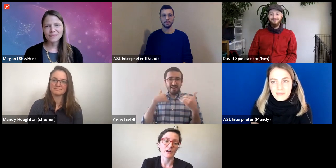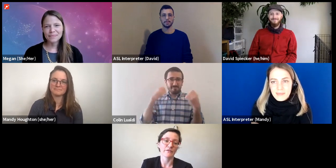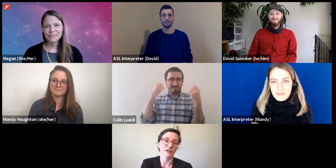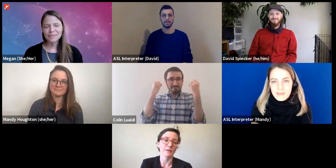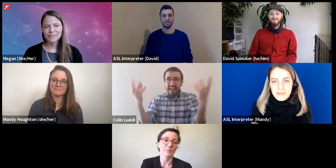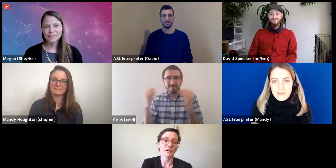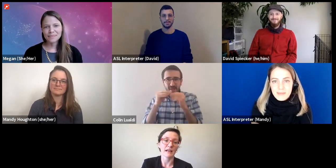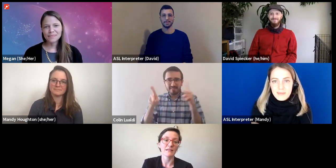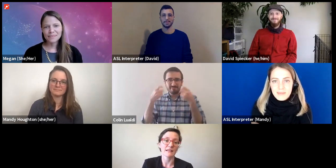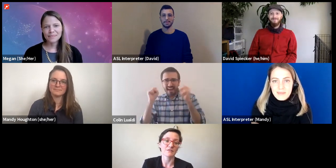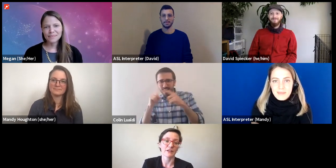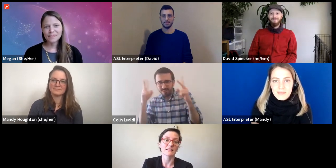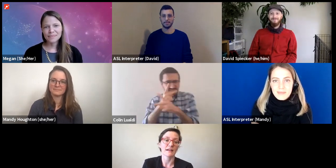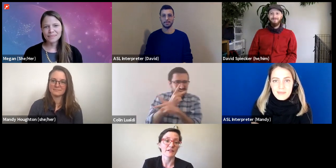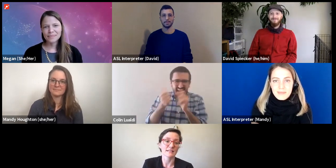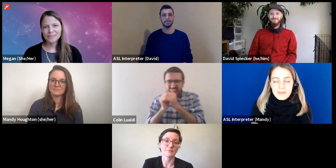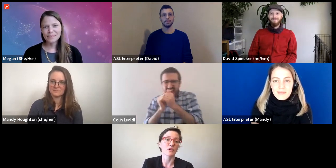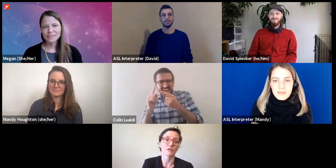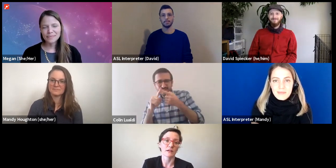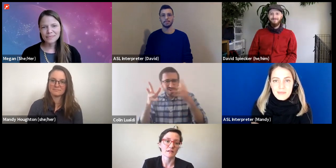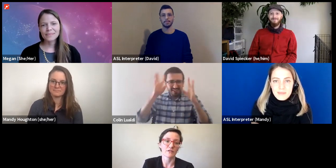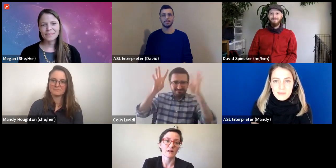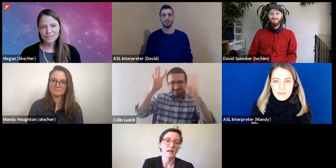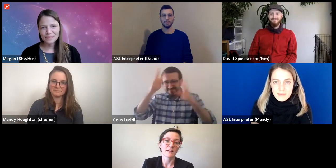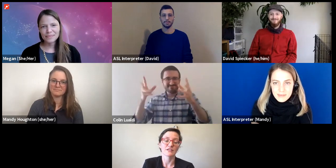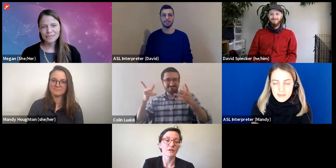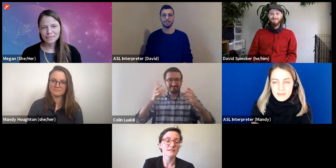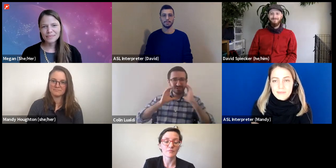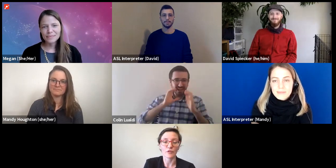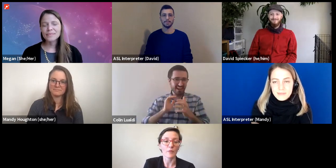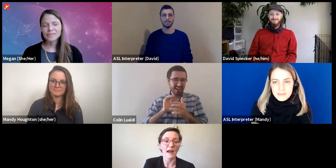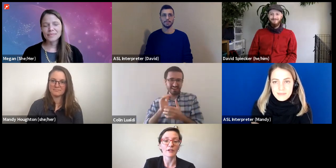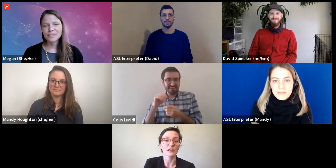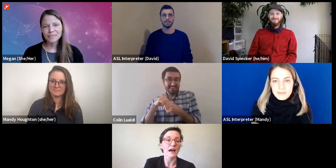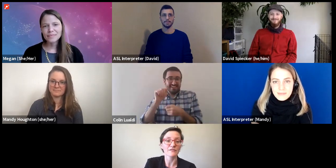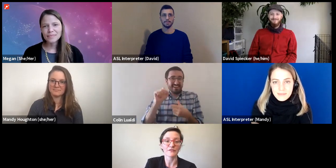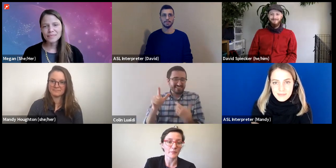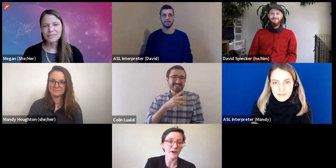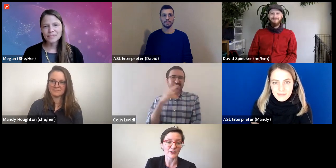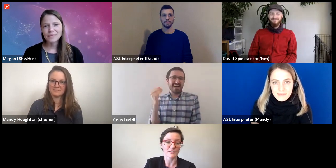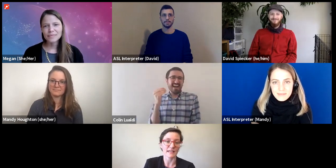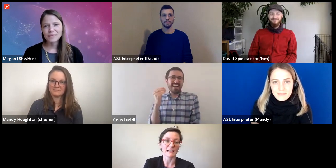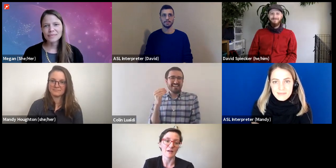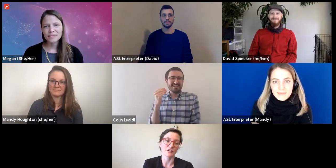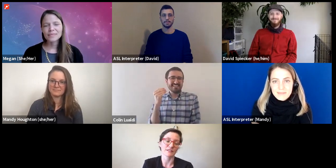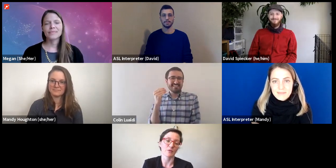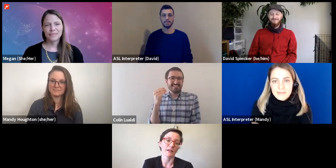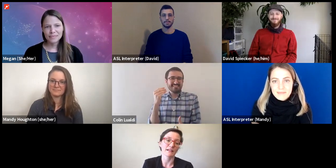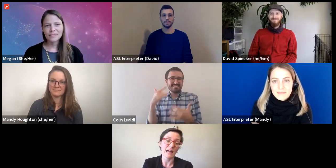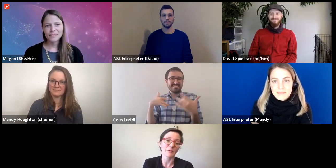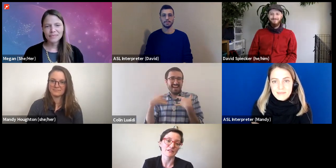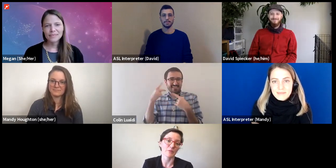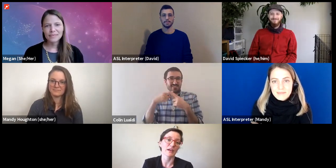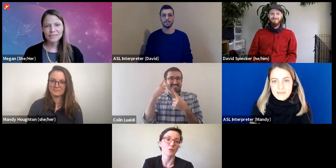deaf and hard of hearing people in these fields have exploded. And so it's great. We have a lot of different partners and collaborators that